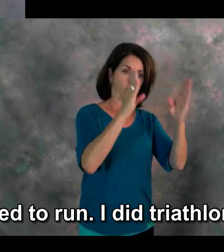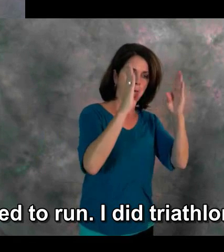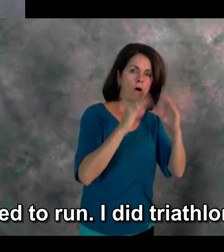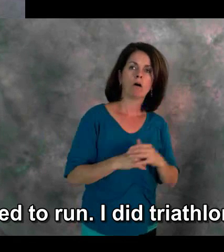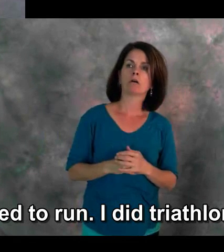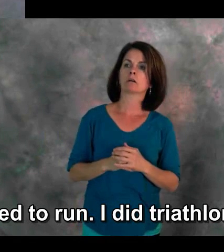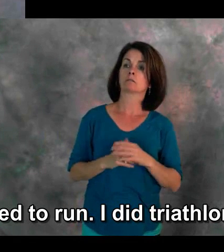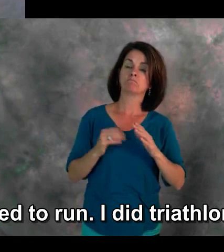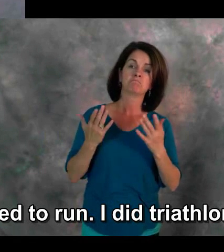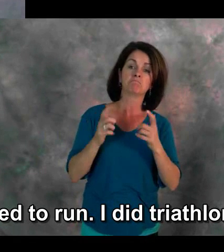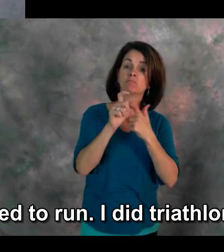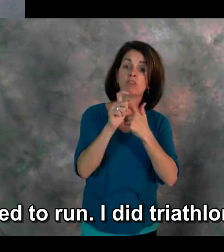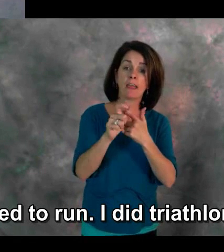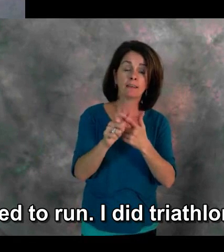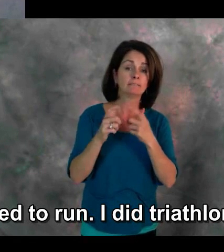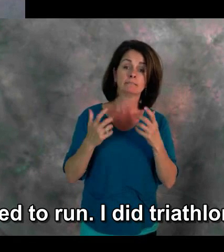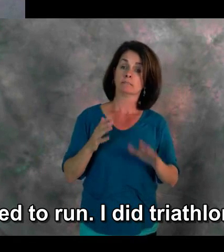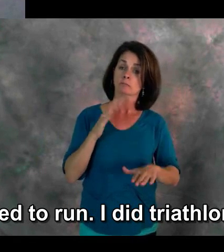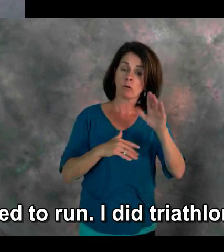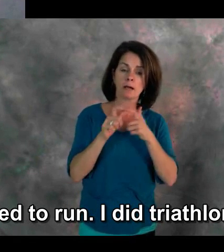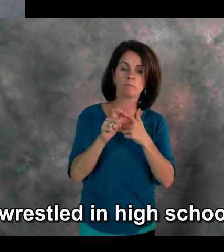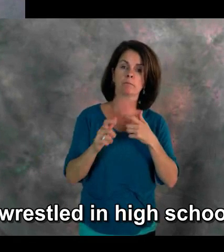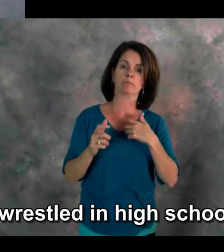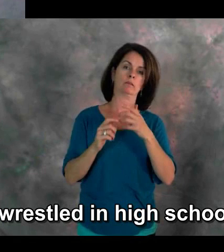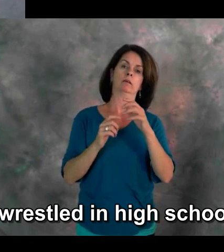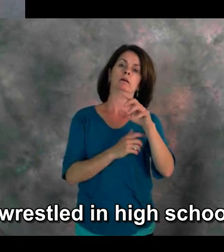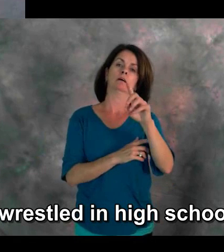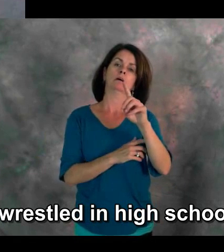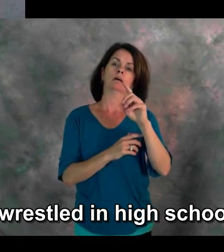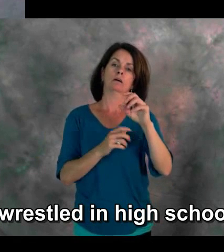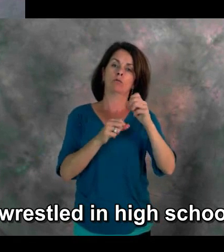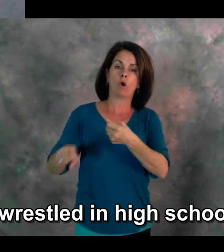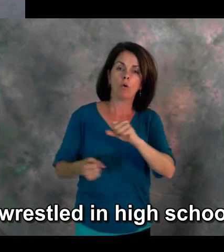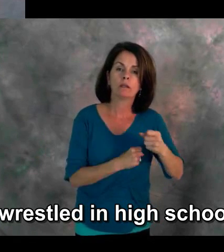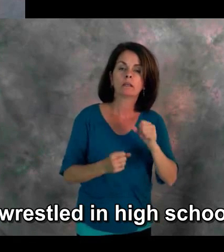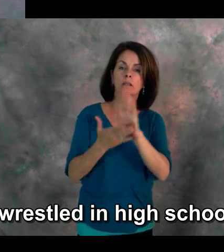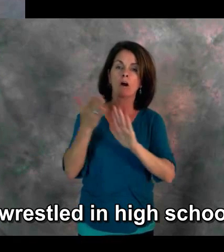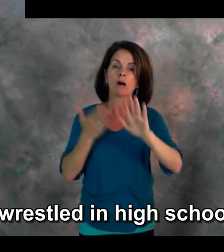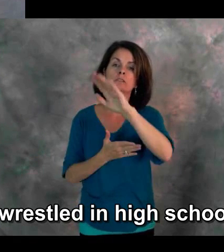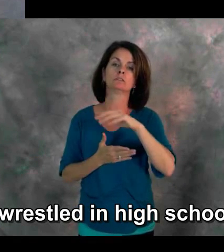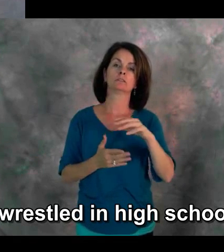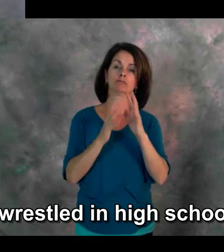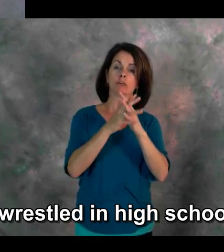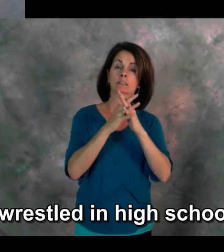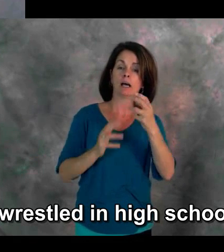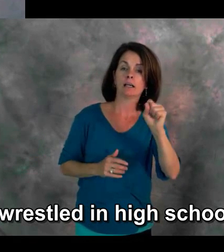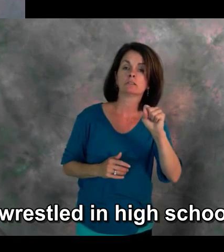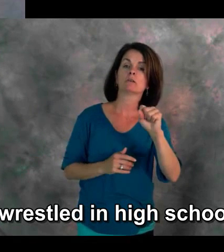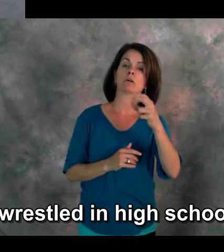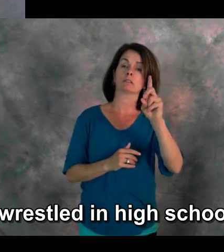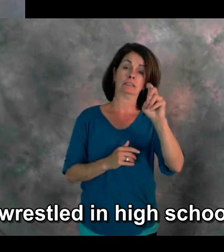I continued to run. I did triathlons. I did rowing in college. I wrestled in high